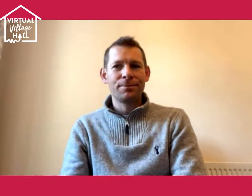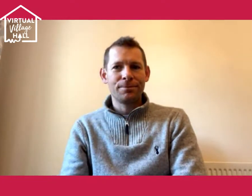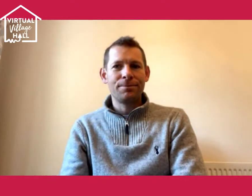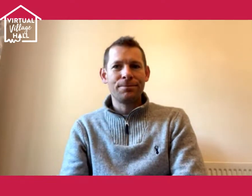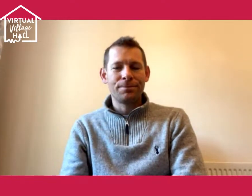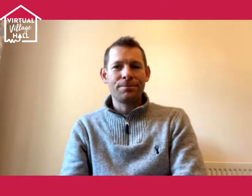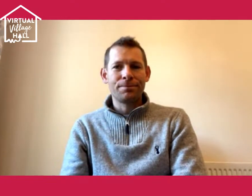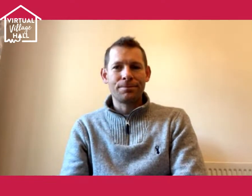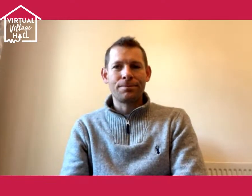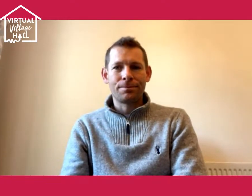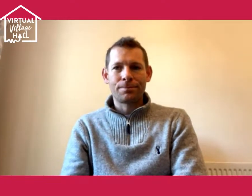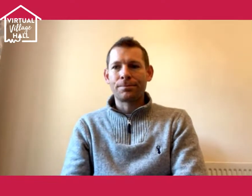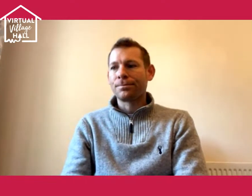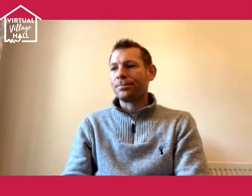beautiful.